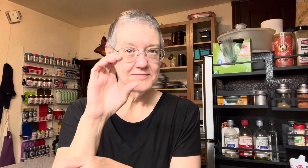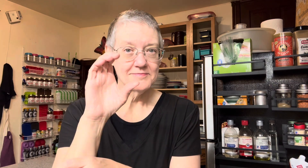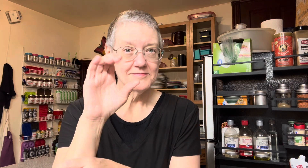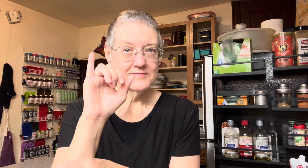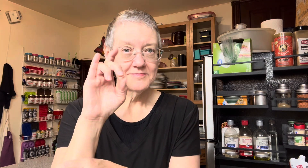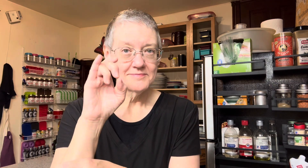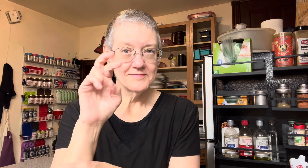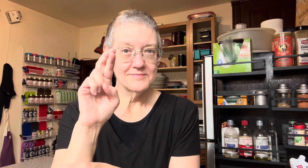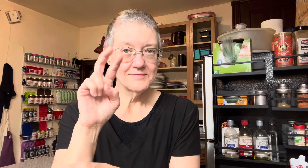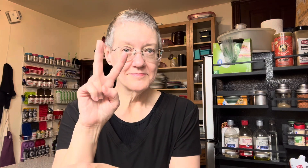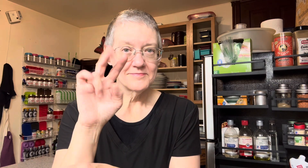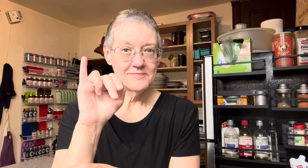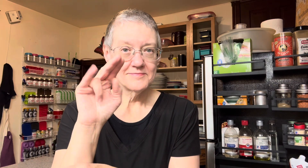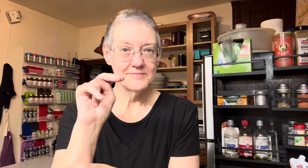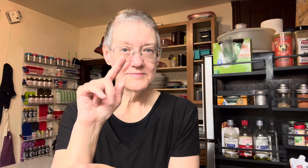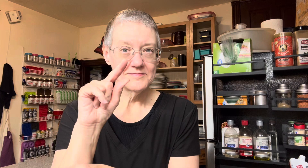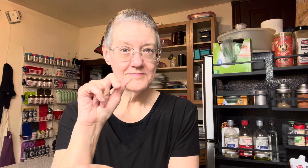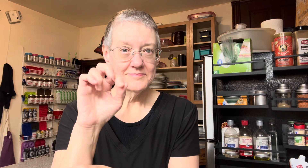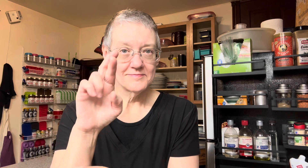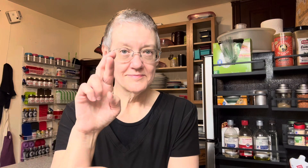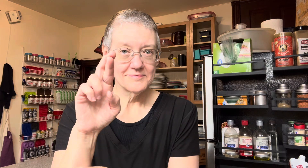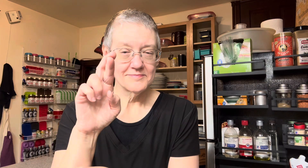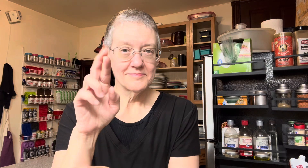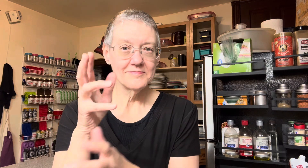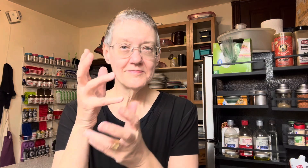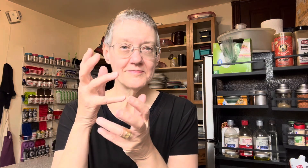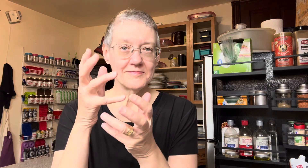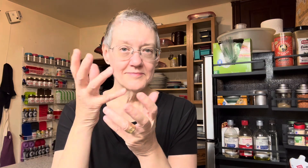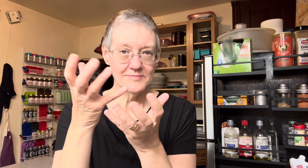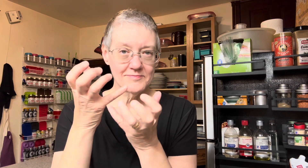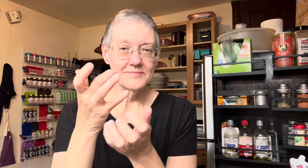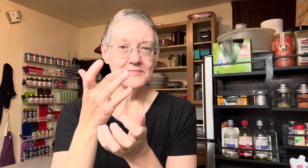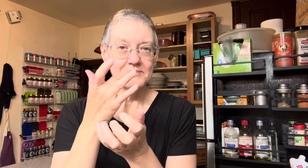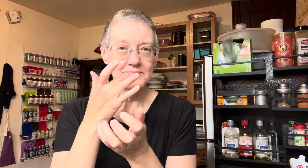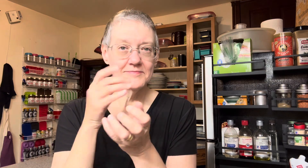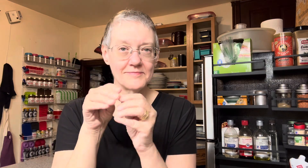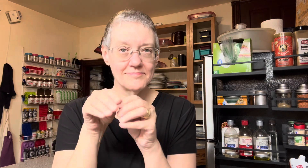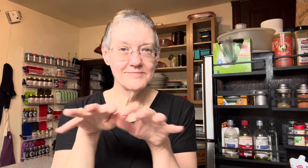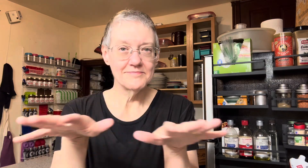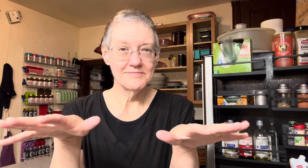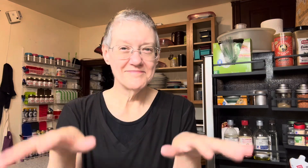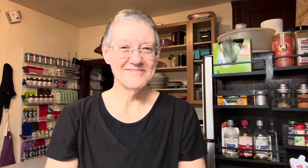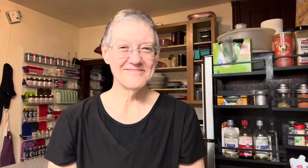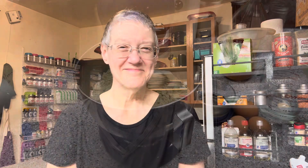And we want the apple cider vinegar that we're adding, we want that flavor to be spread all throughout the dough.